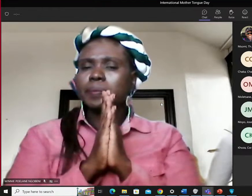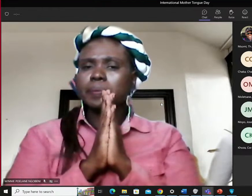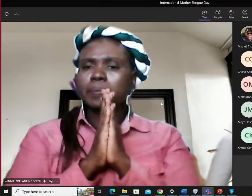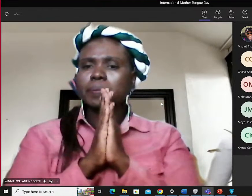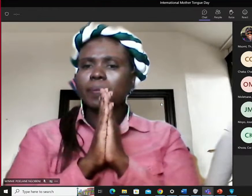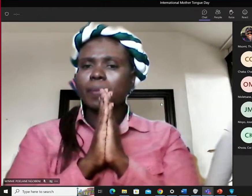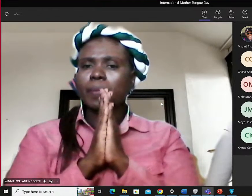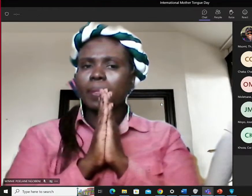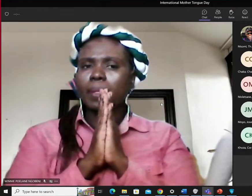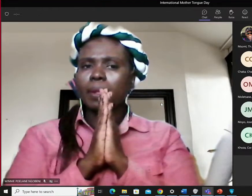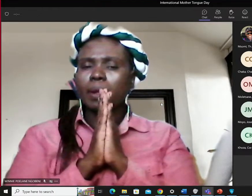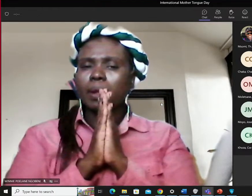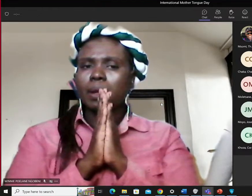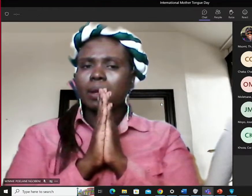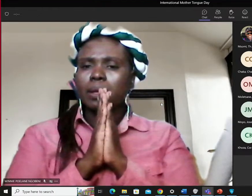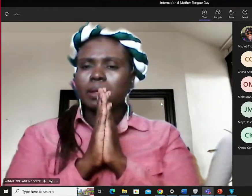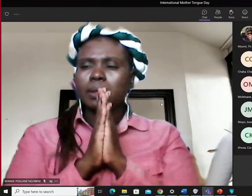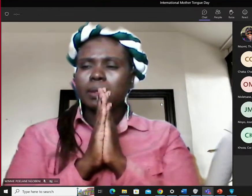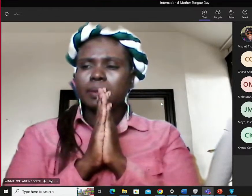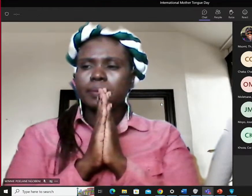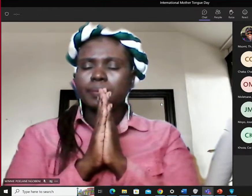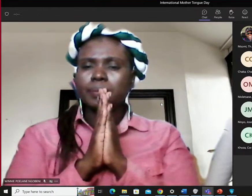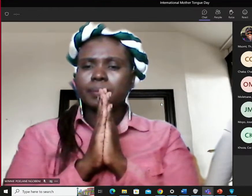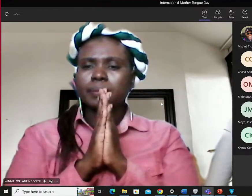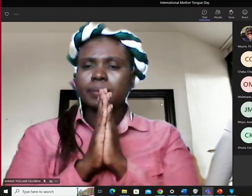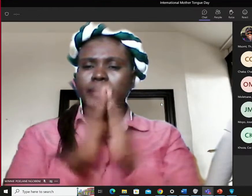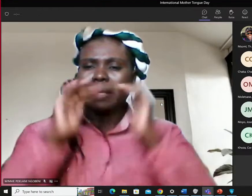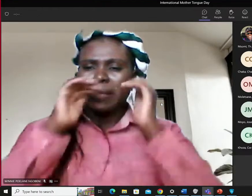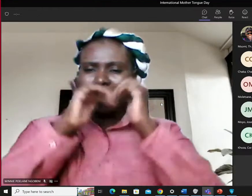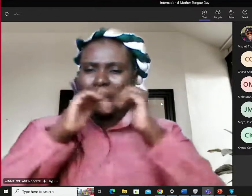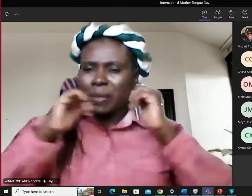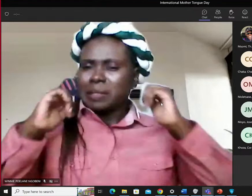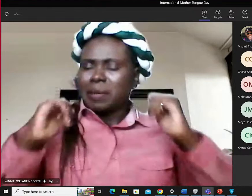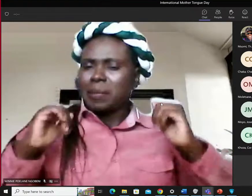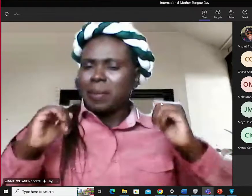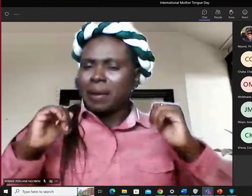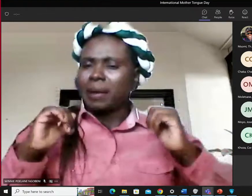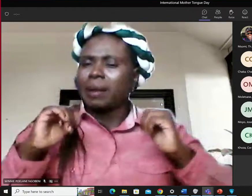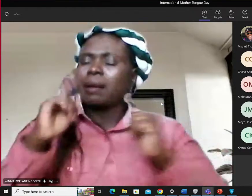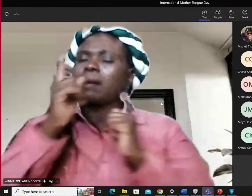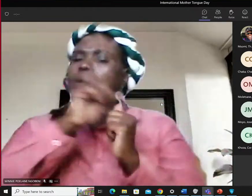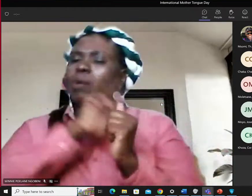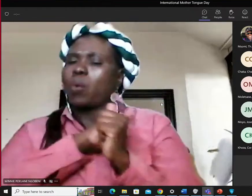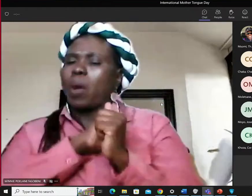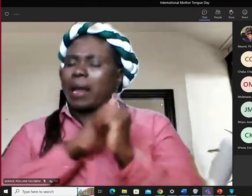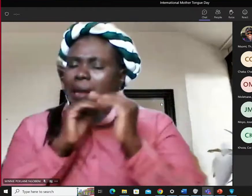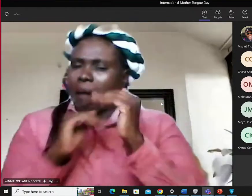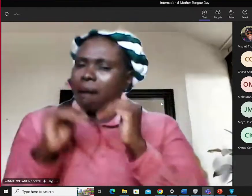They were completely separated because there was a high barrier